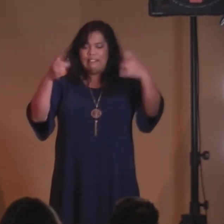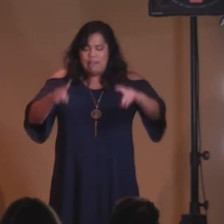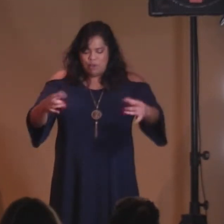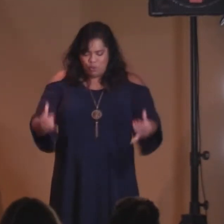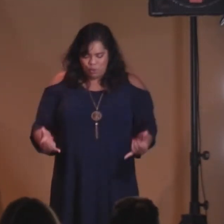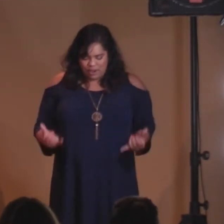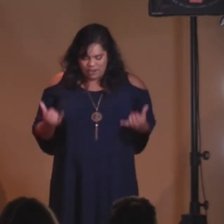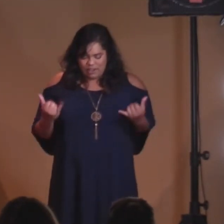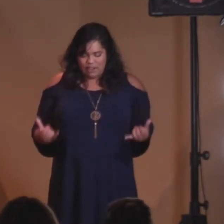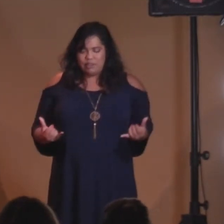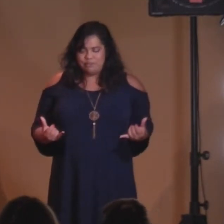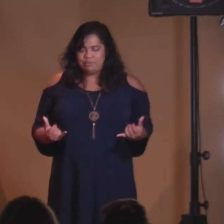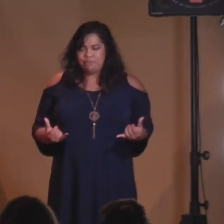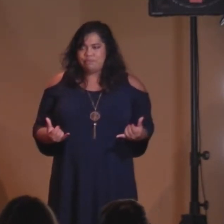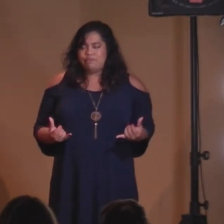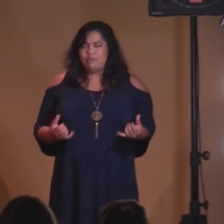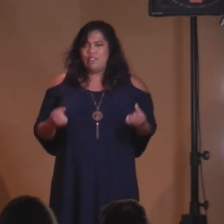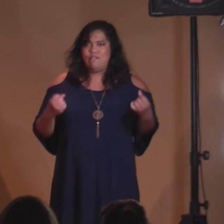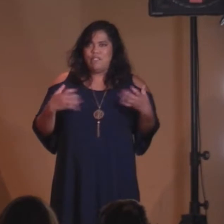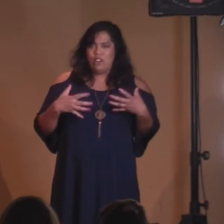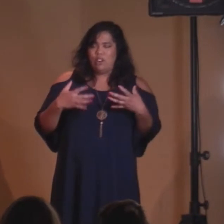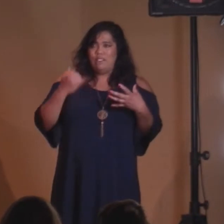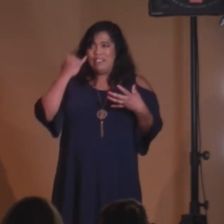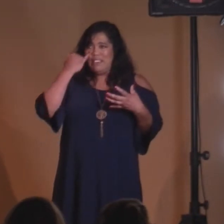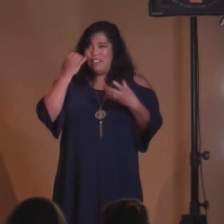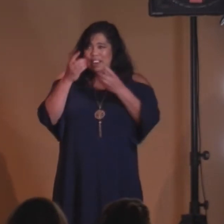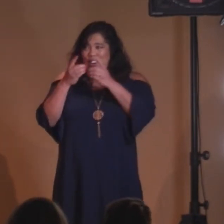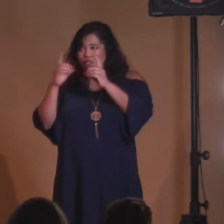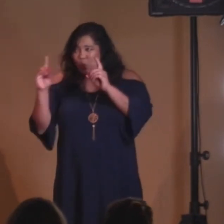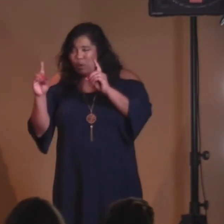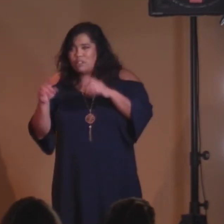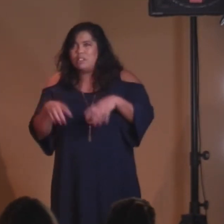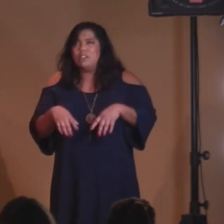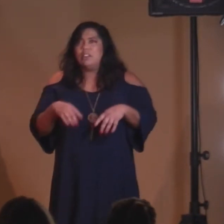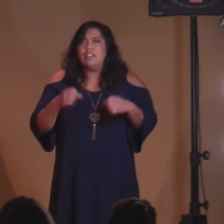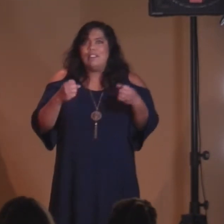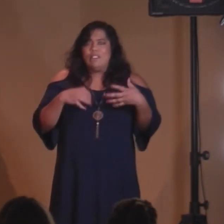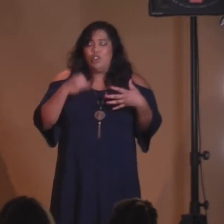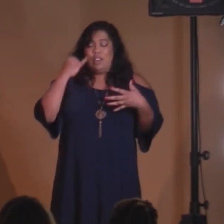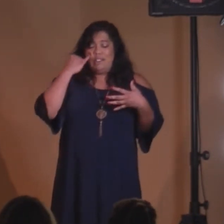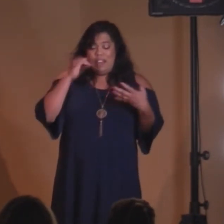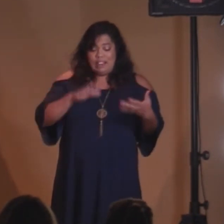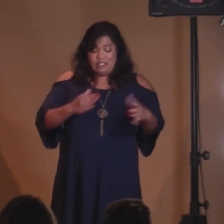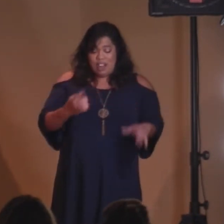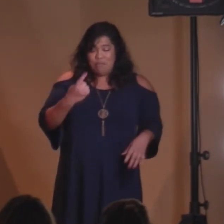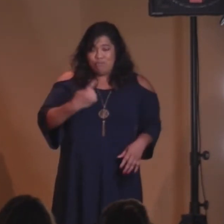of divorce, the fear of dying alone,